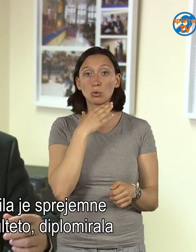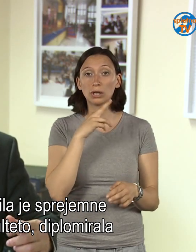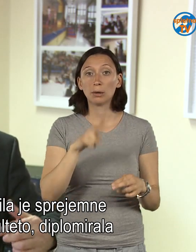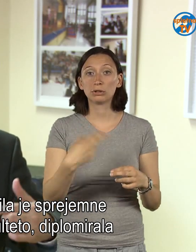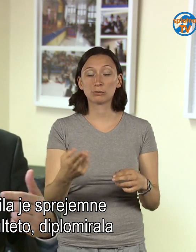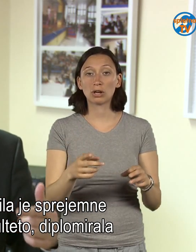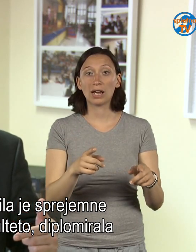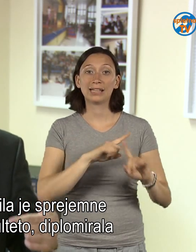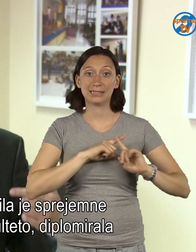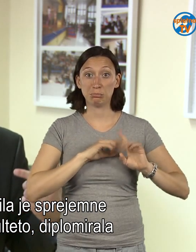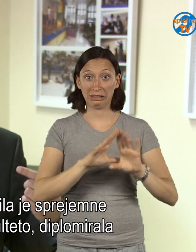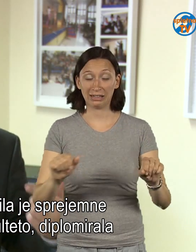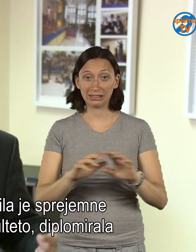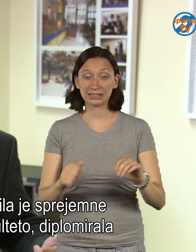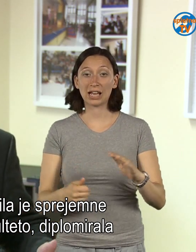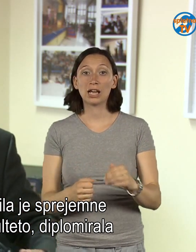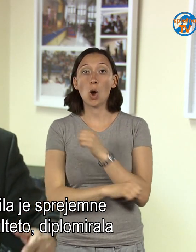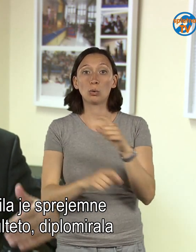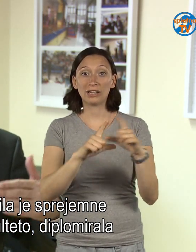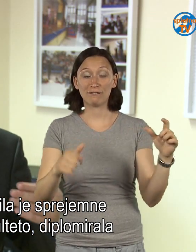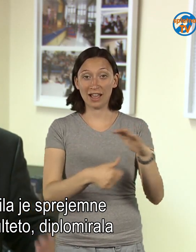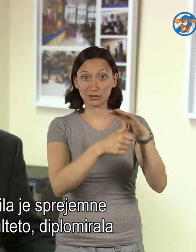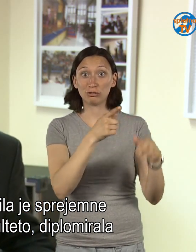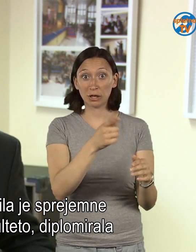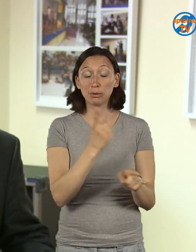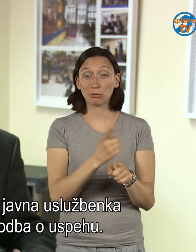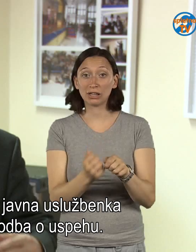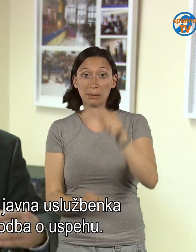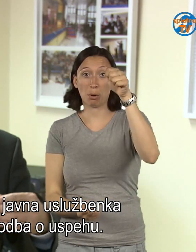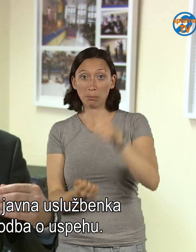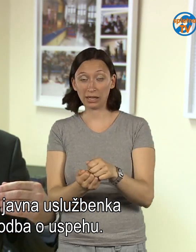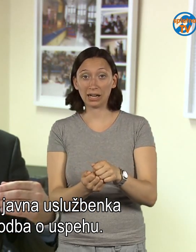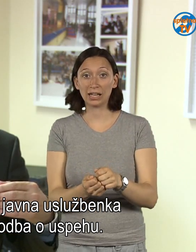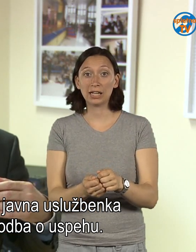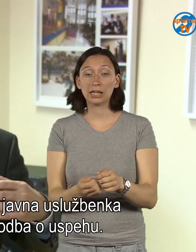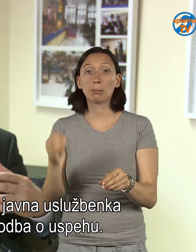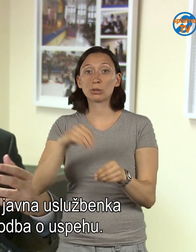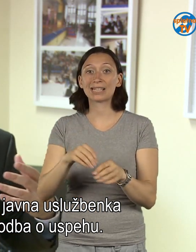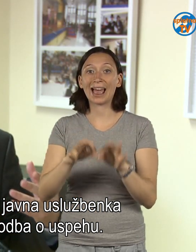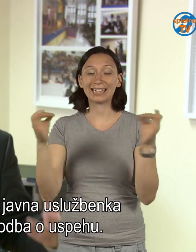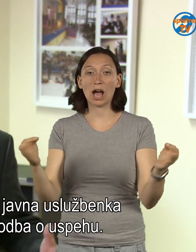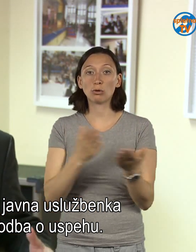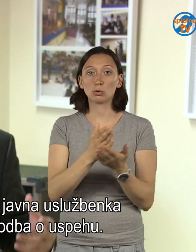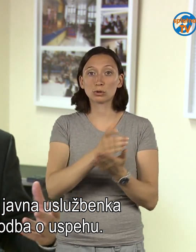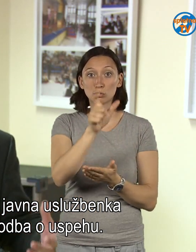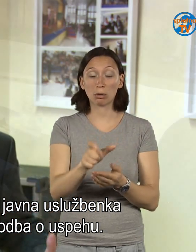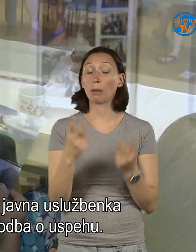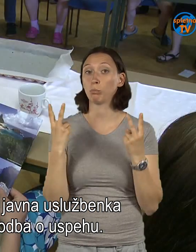passed exams to the university. She graduated and she became a public servant, an important one.